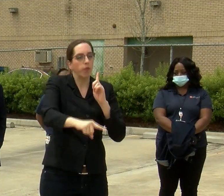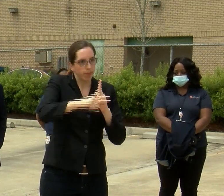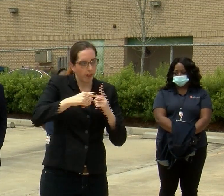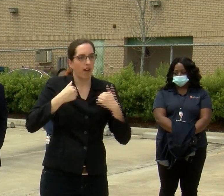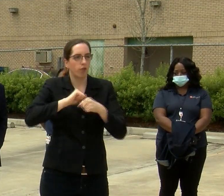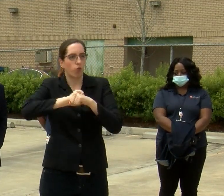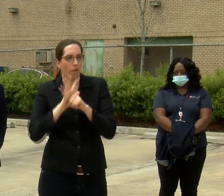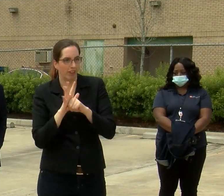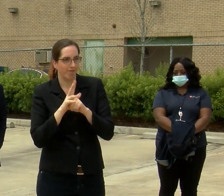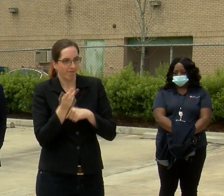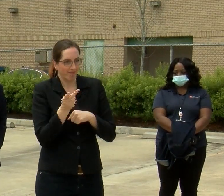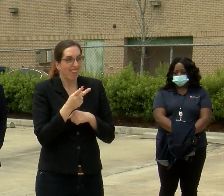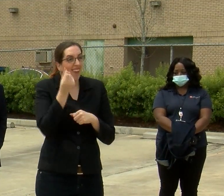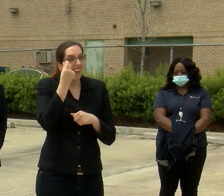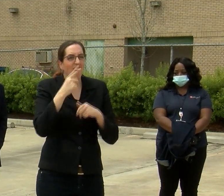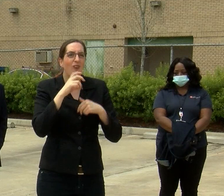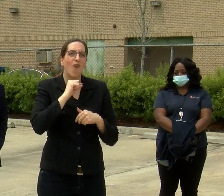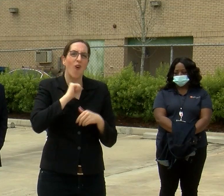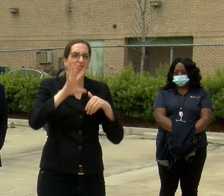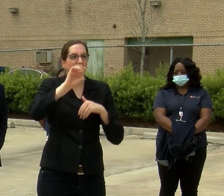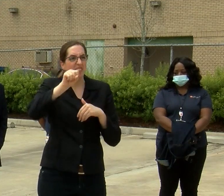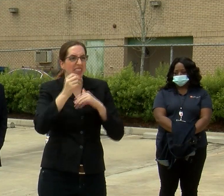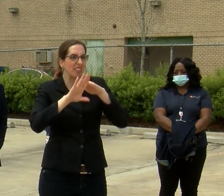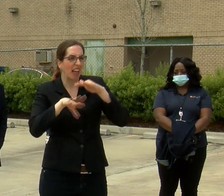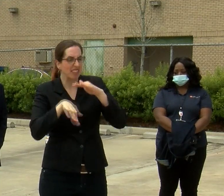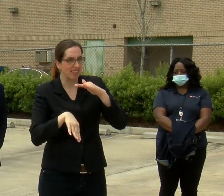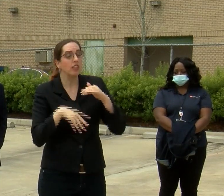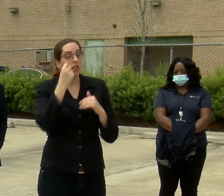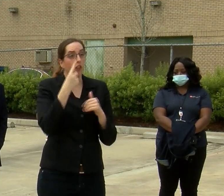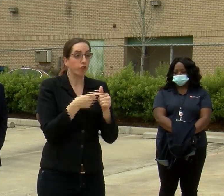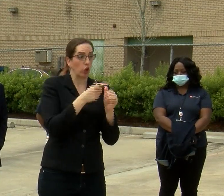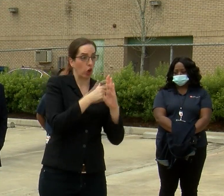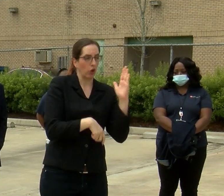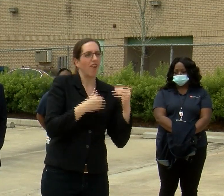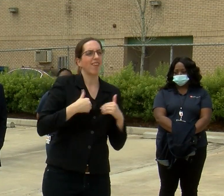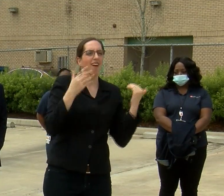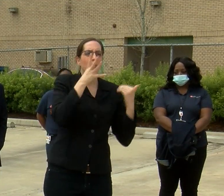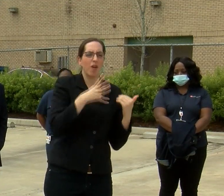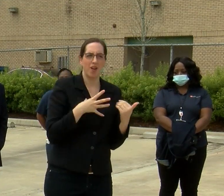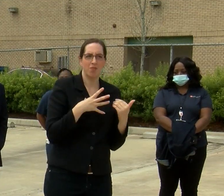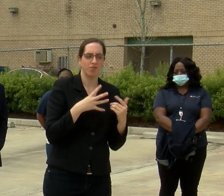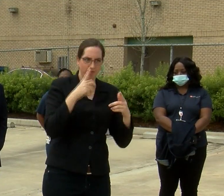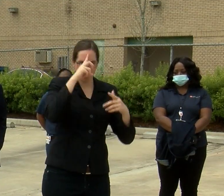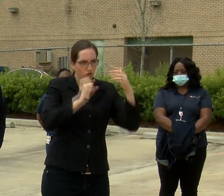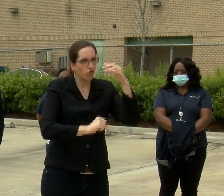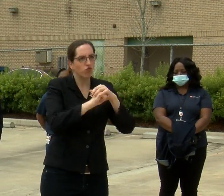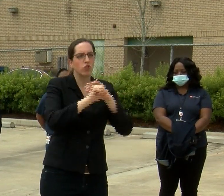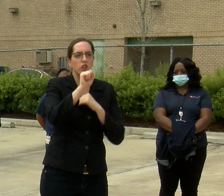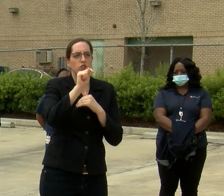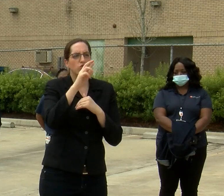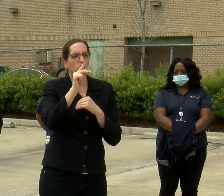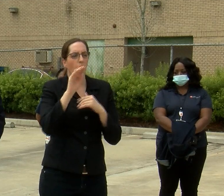virus. They were all less than 50 years old. And the lead article was of a young woman who had a stroke. She had developed